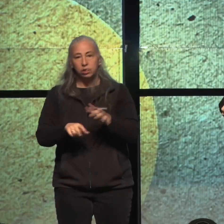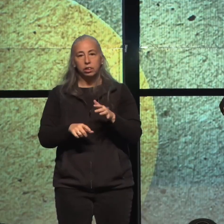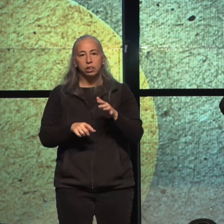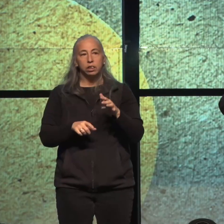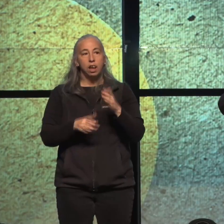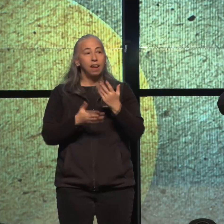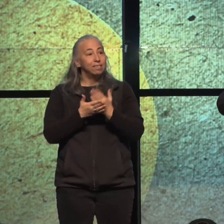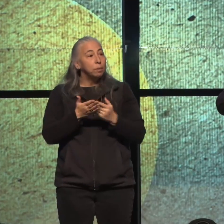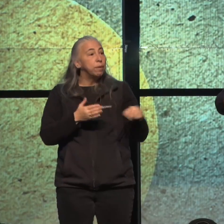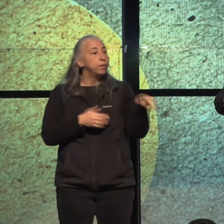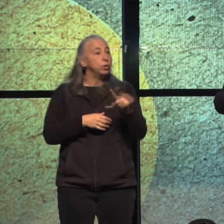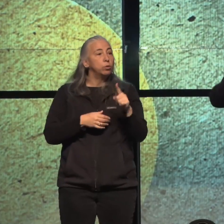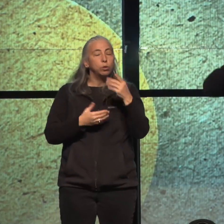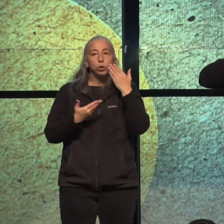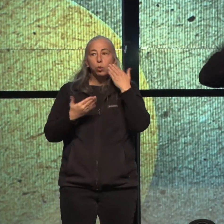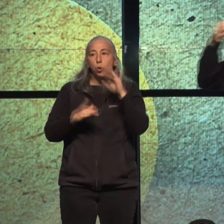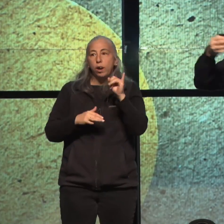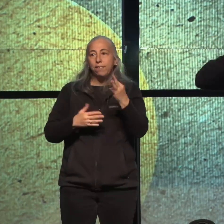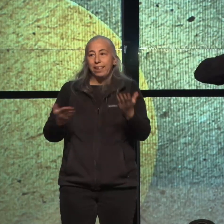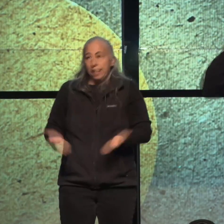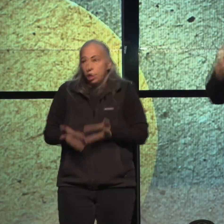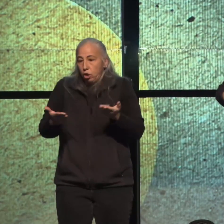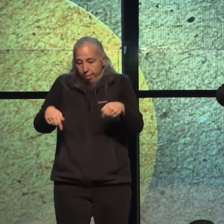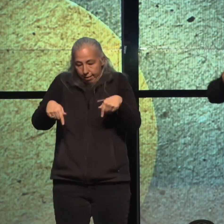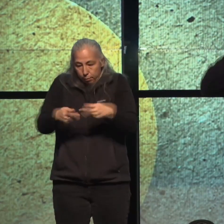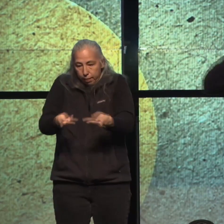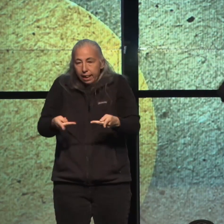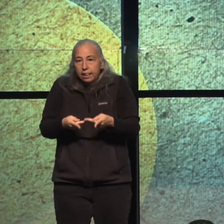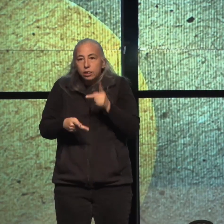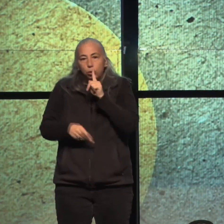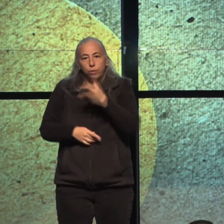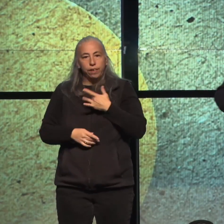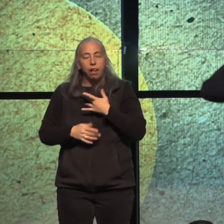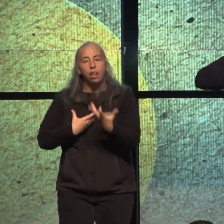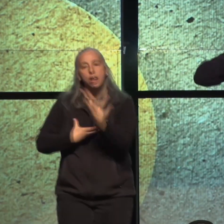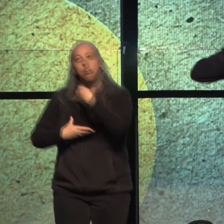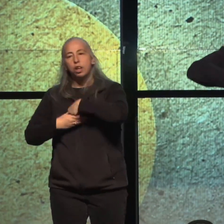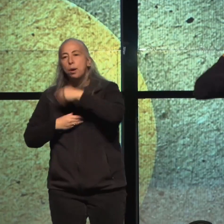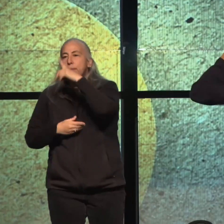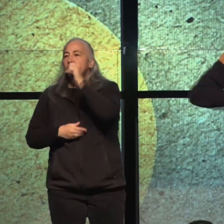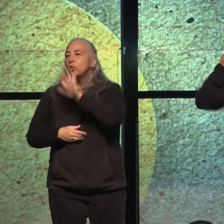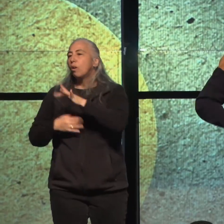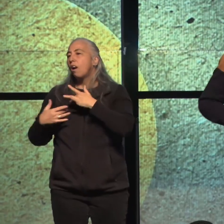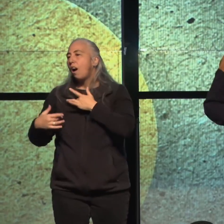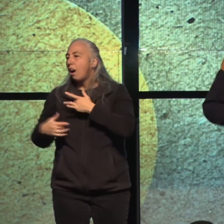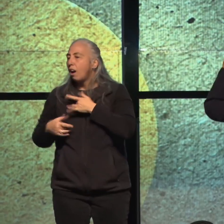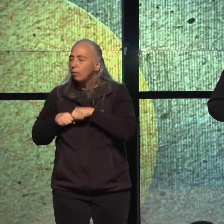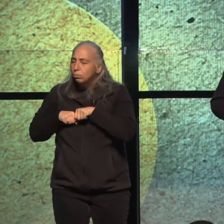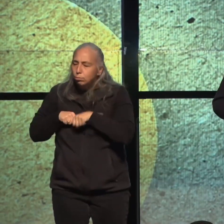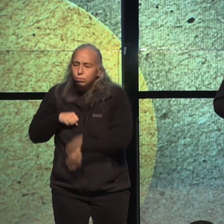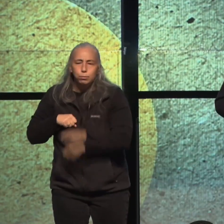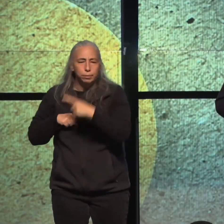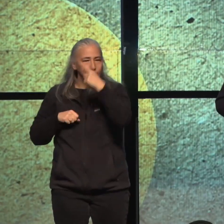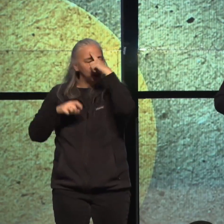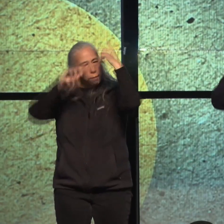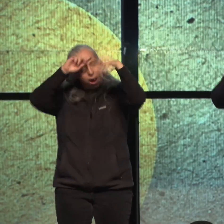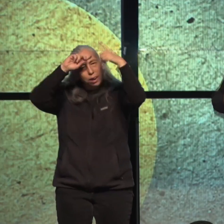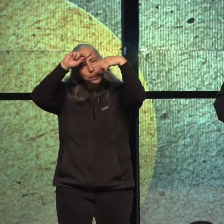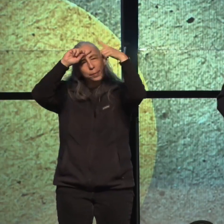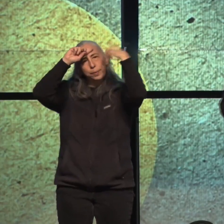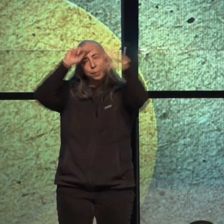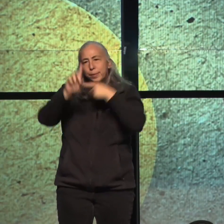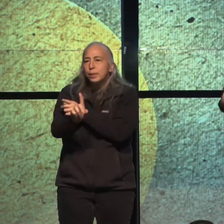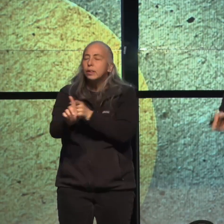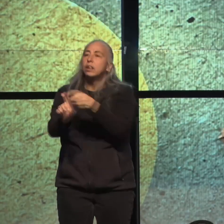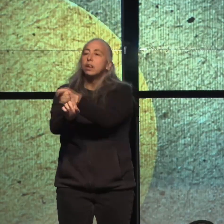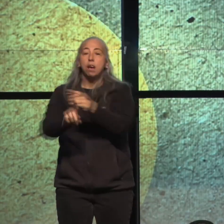included. Because your life, you've embodied it, you've experienced it, your heart has raced at it. Like you know it